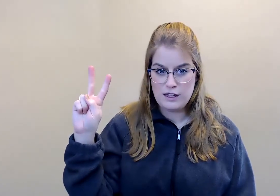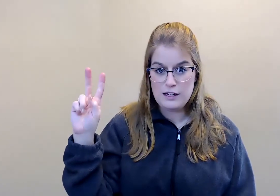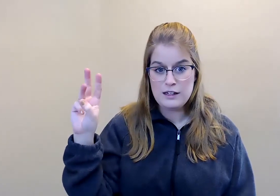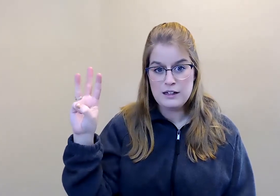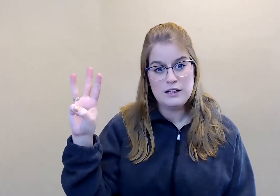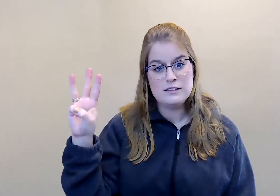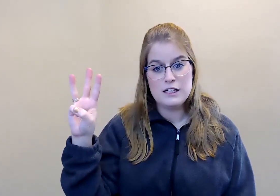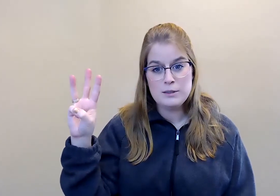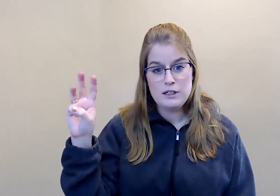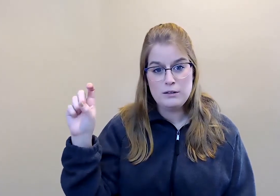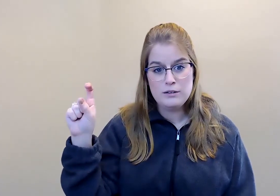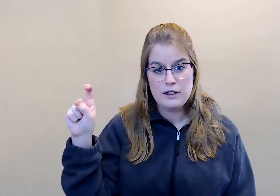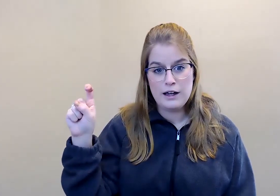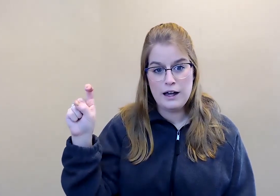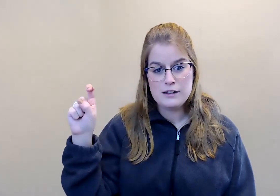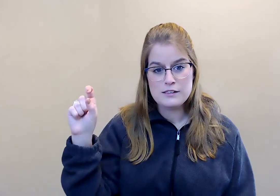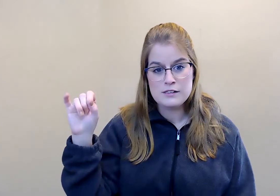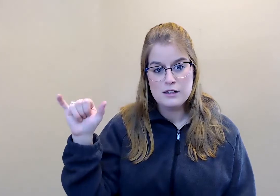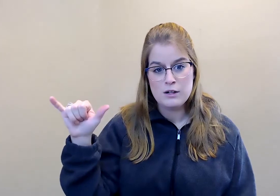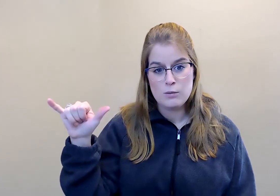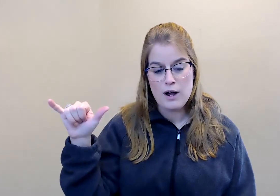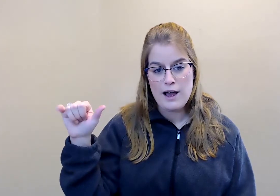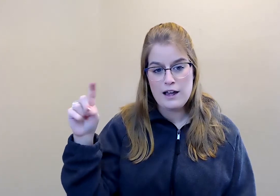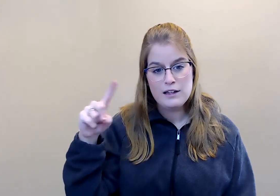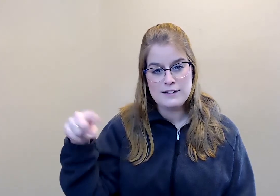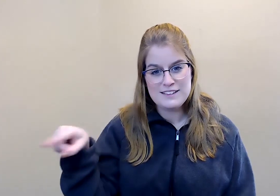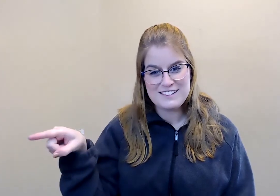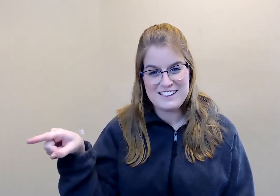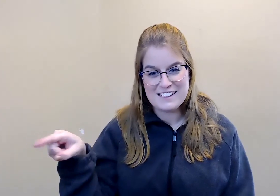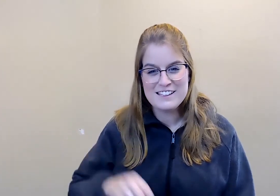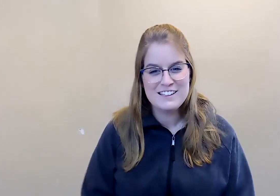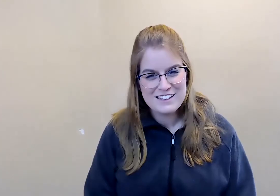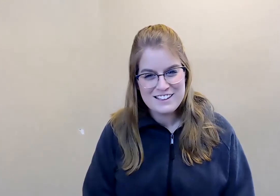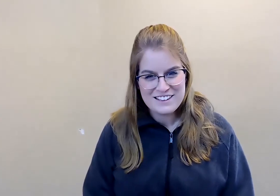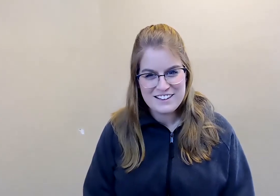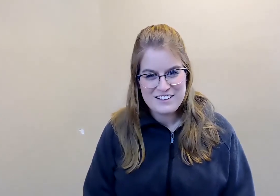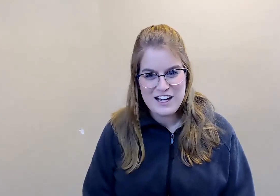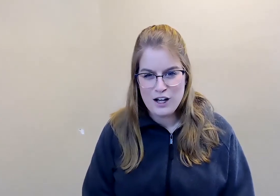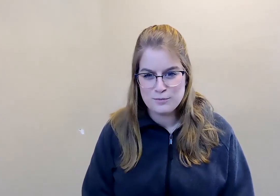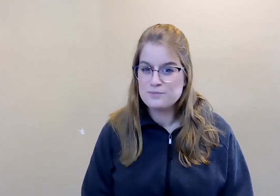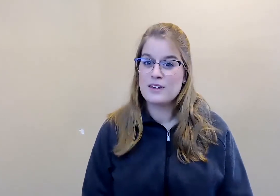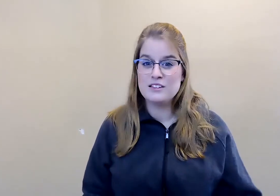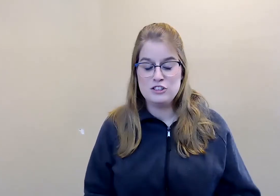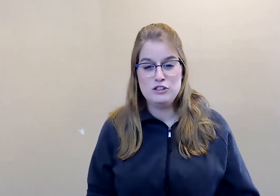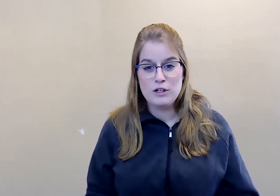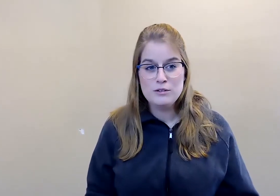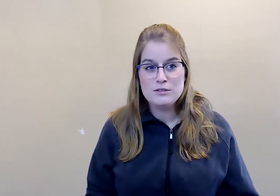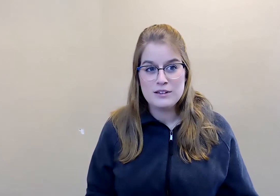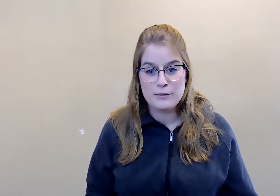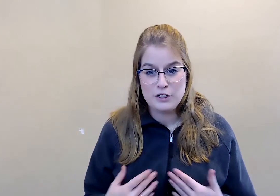V W X Y Z. Good job! Did you know that when